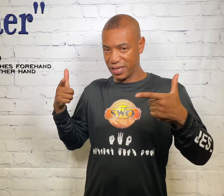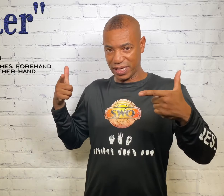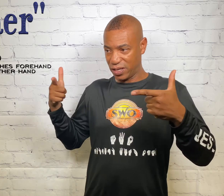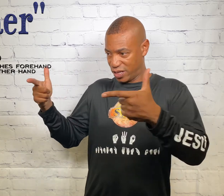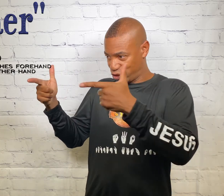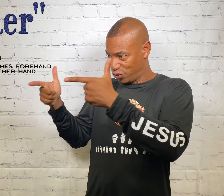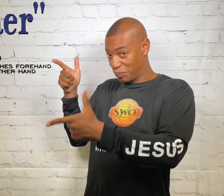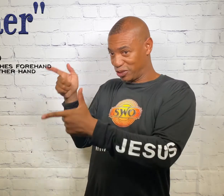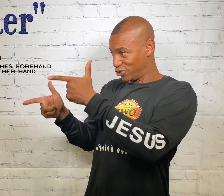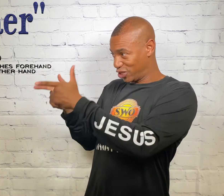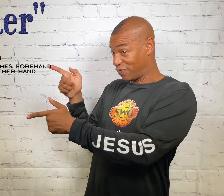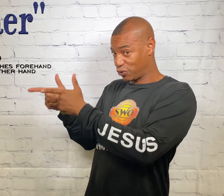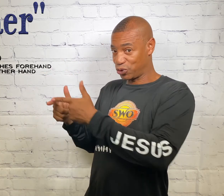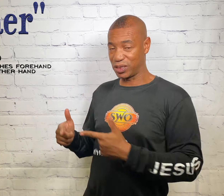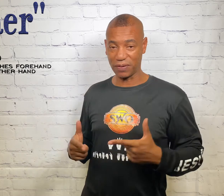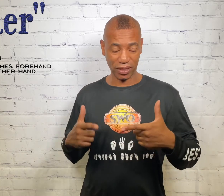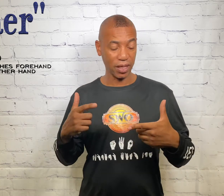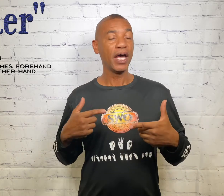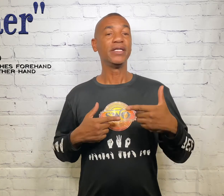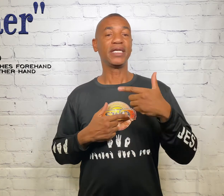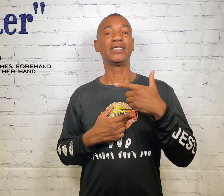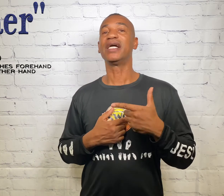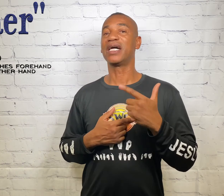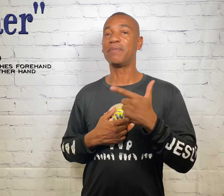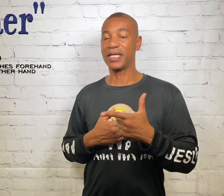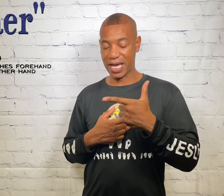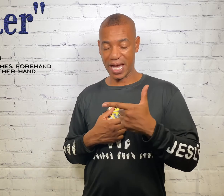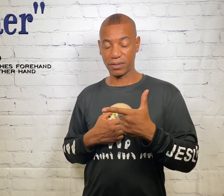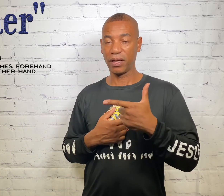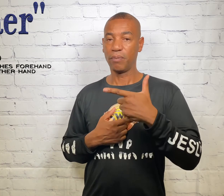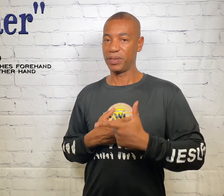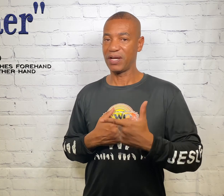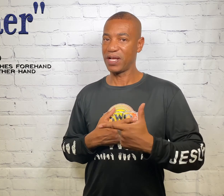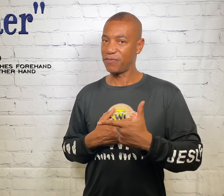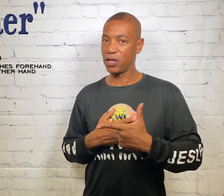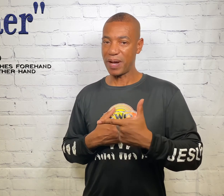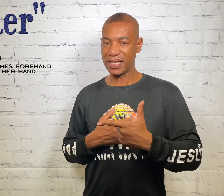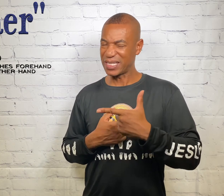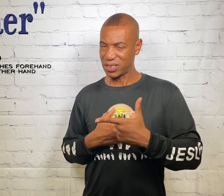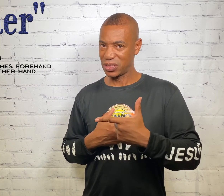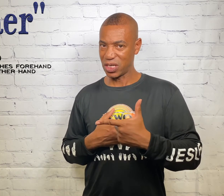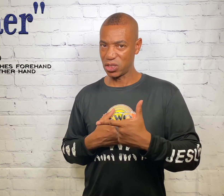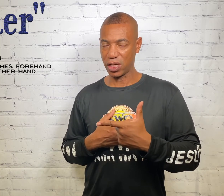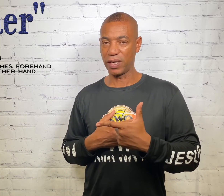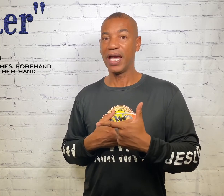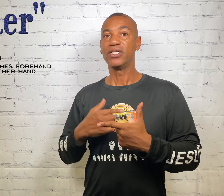the shooting position as if I was shooting something. Take the non-dominant hand, put that right in front of your body, that stays stationary. Take